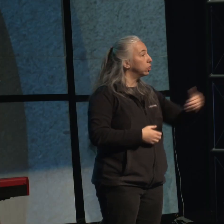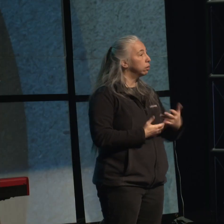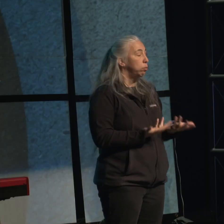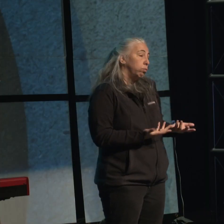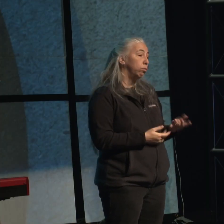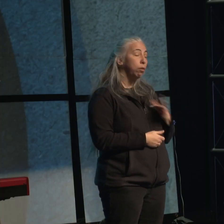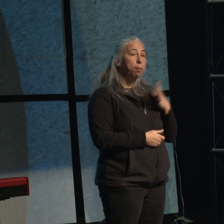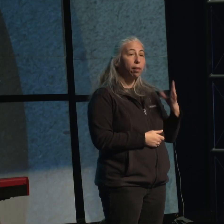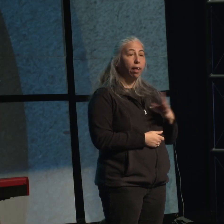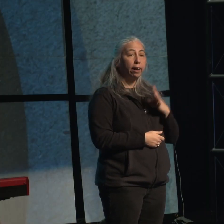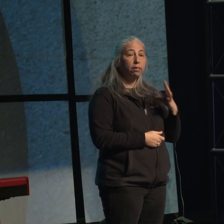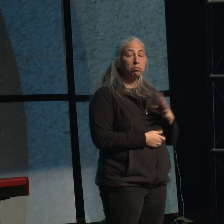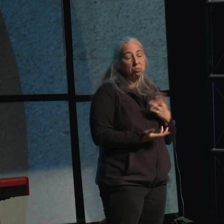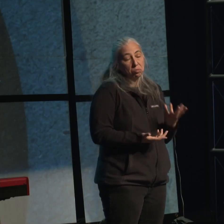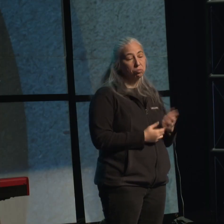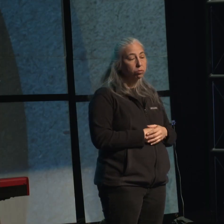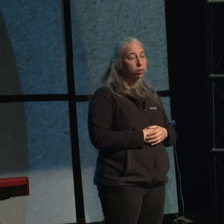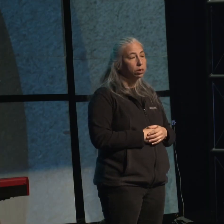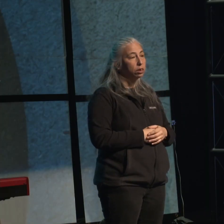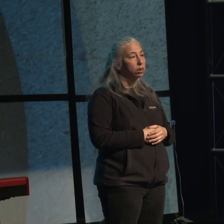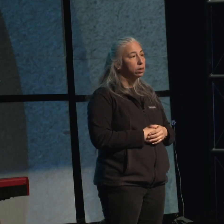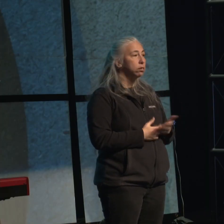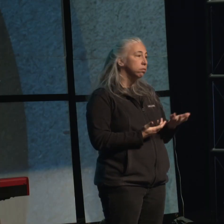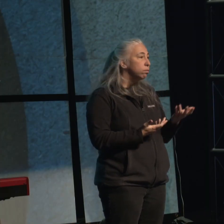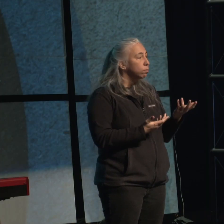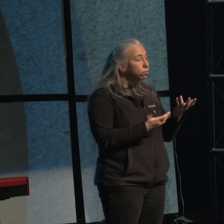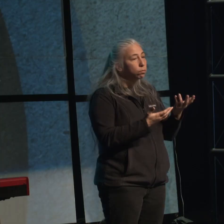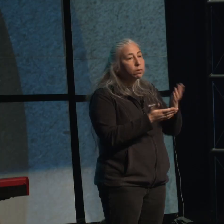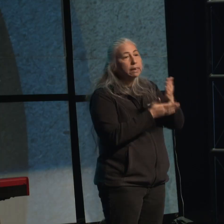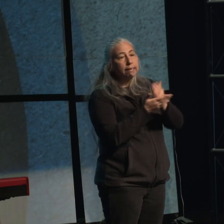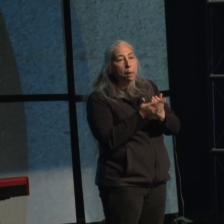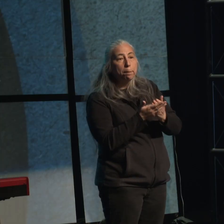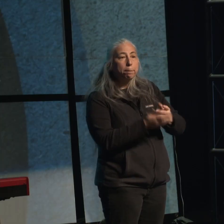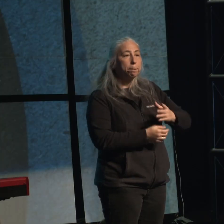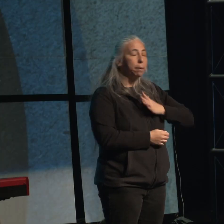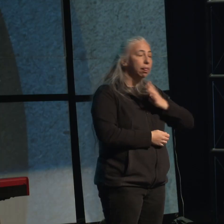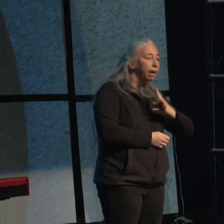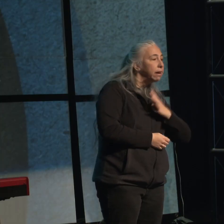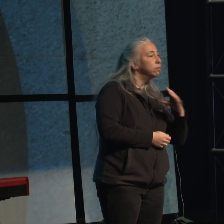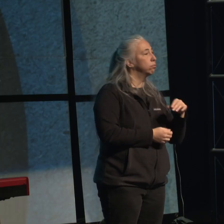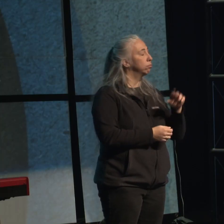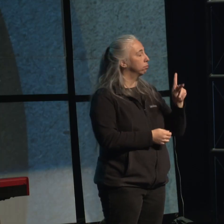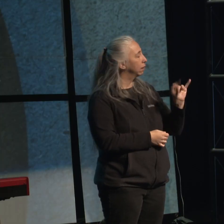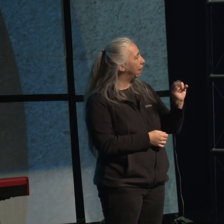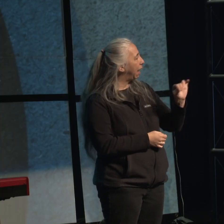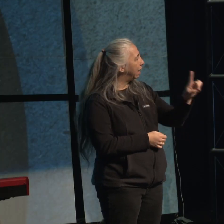give you that. It's a measure of kindness, it's politeness,